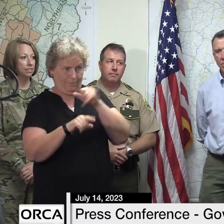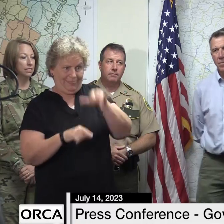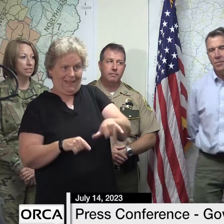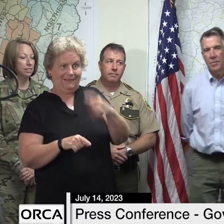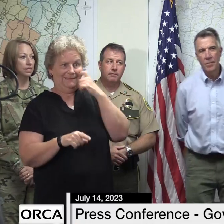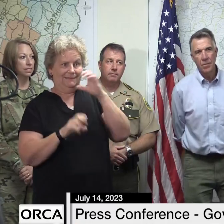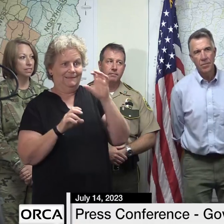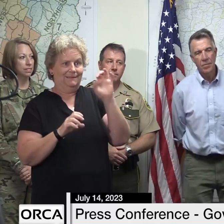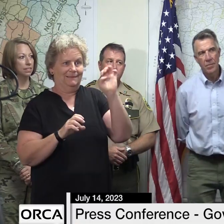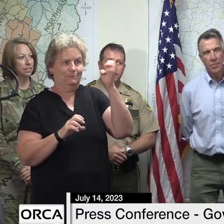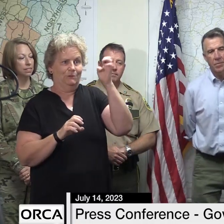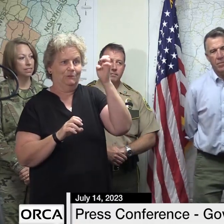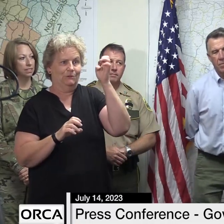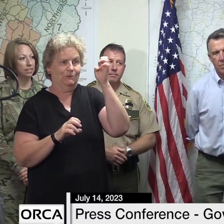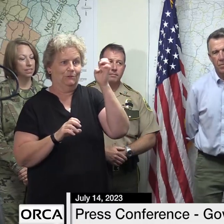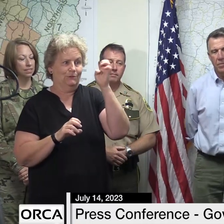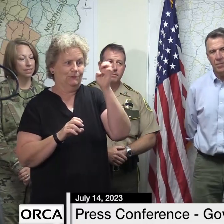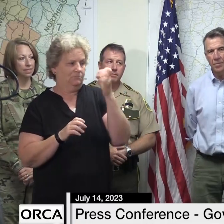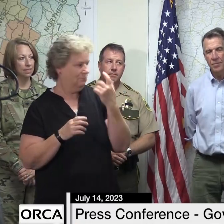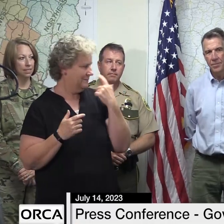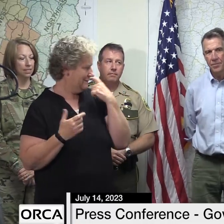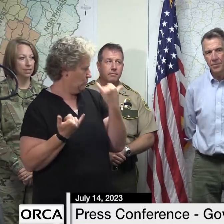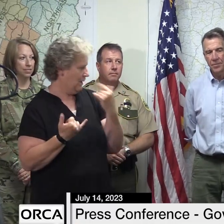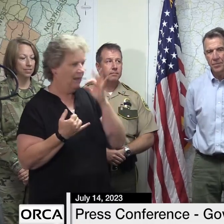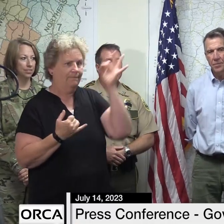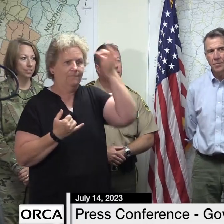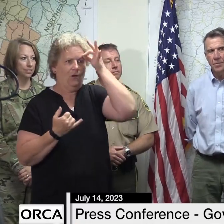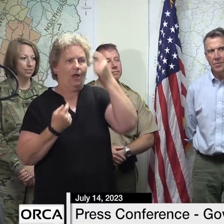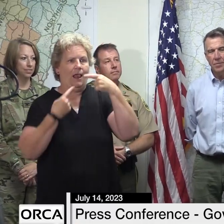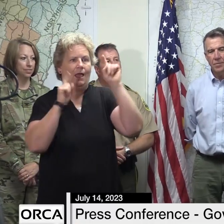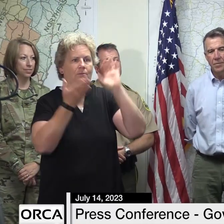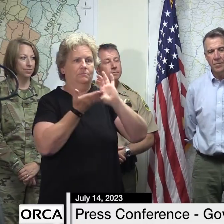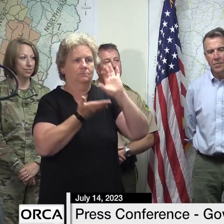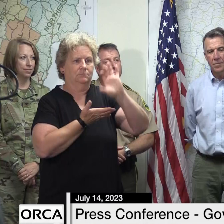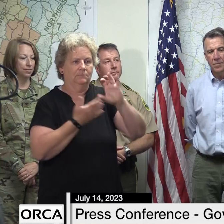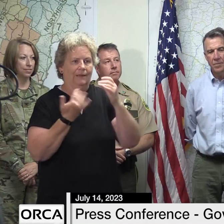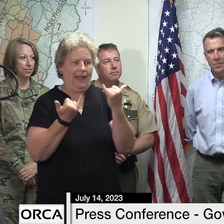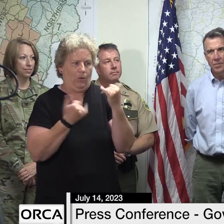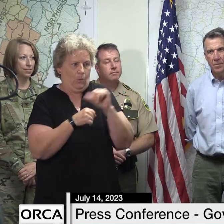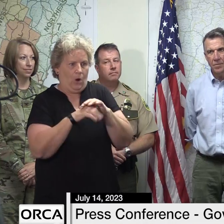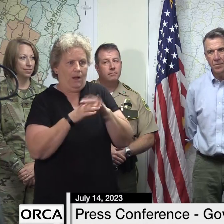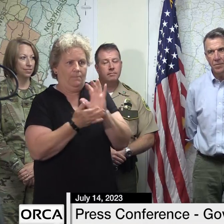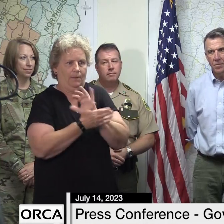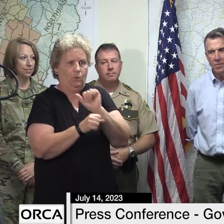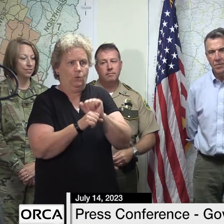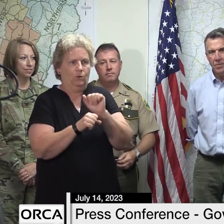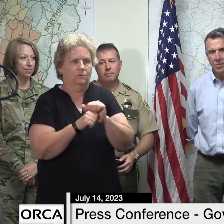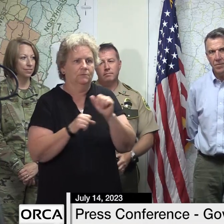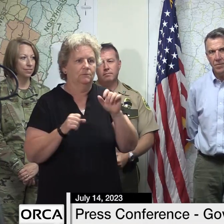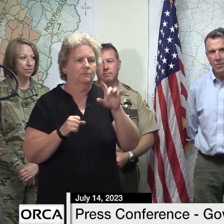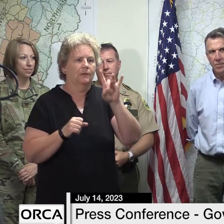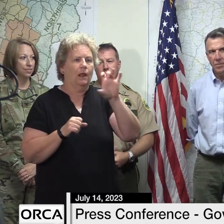approved. We'll continue to roll out those programs, but they can call 1-800-621-FEMA,